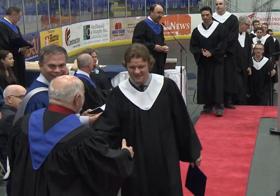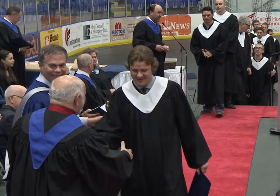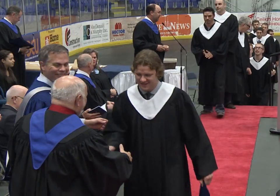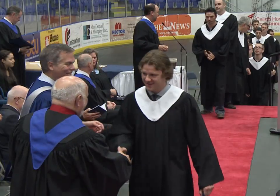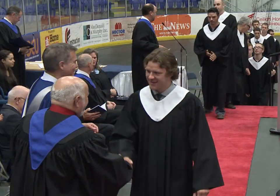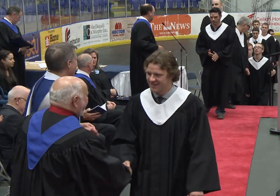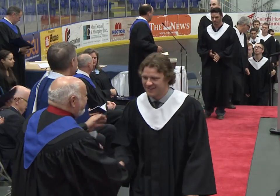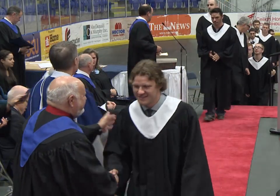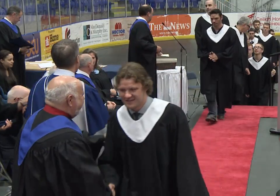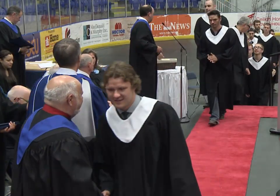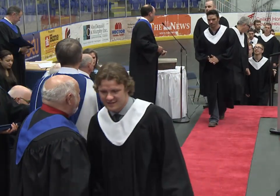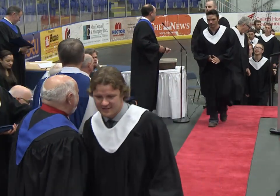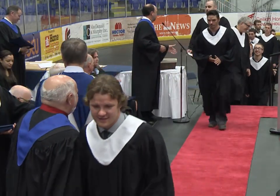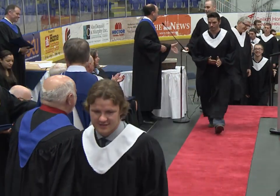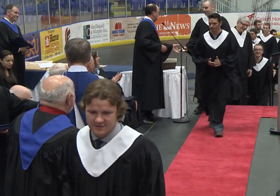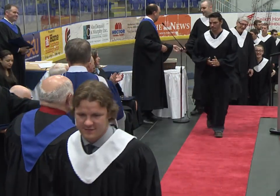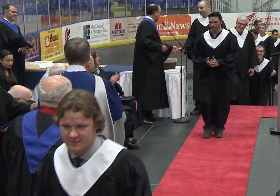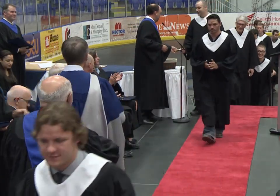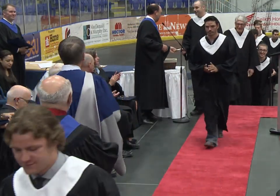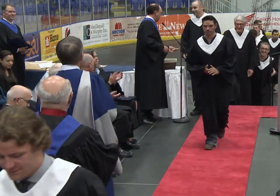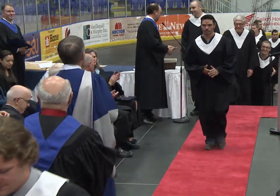Tyler Noski.